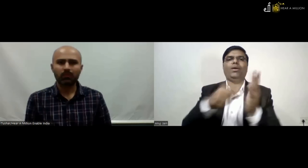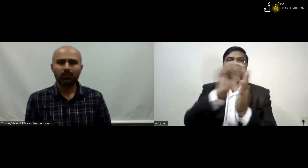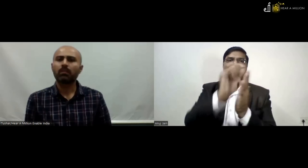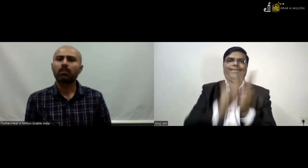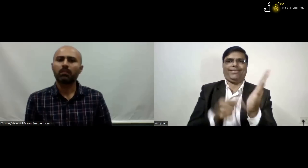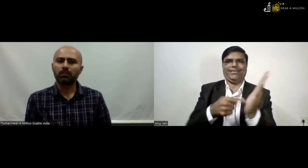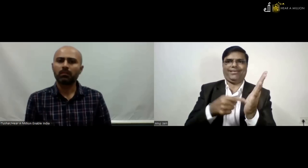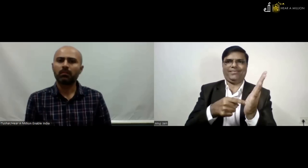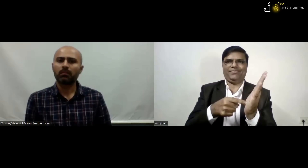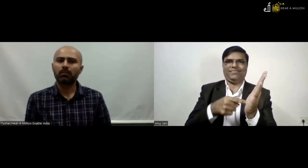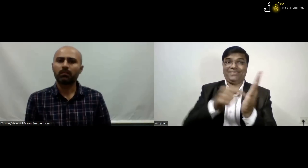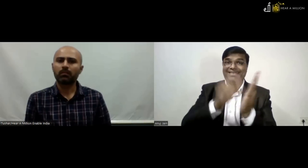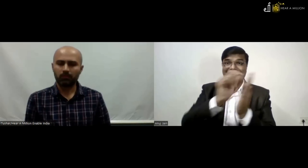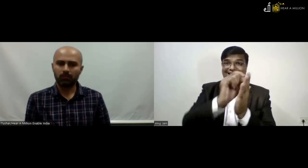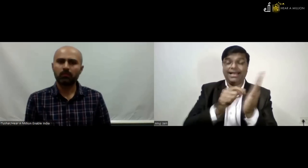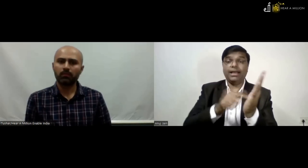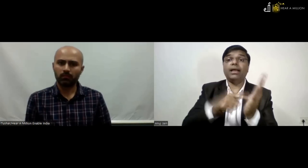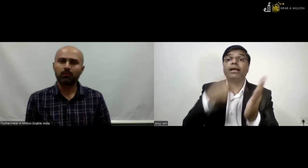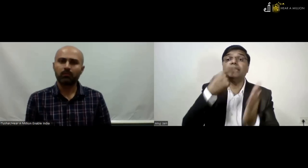Now,